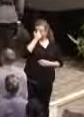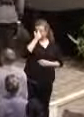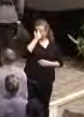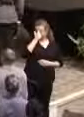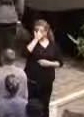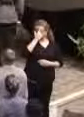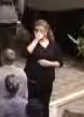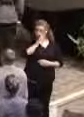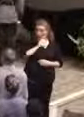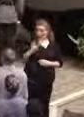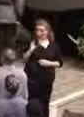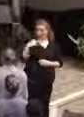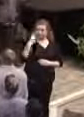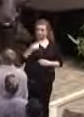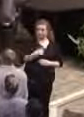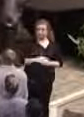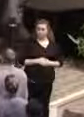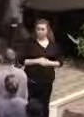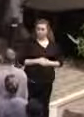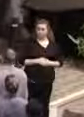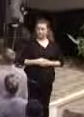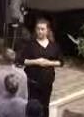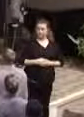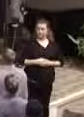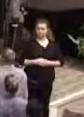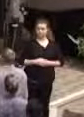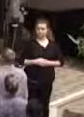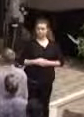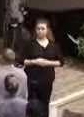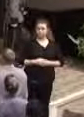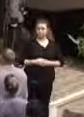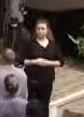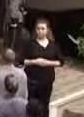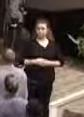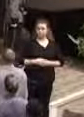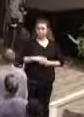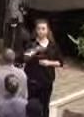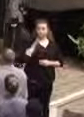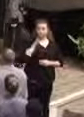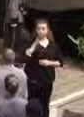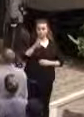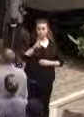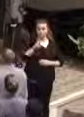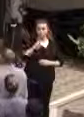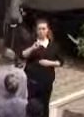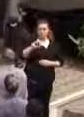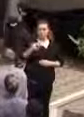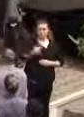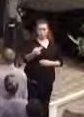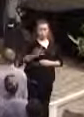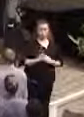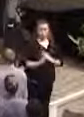Right? Face? Forward, march?